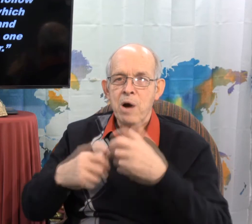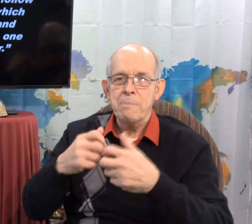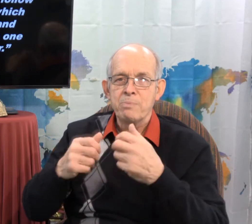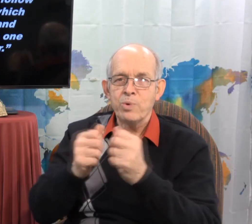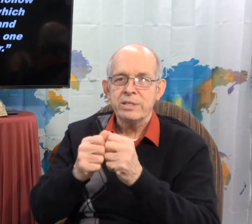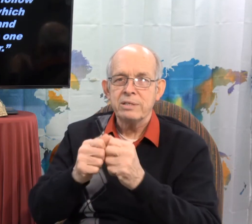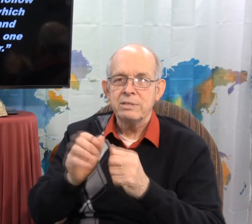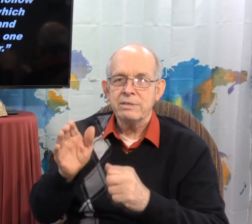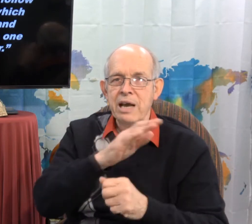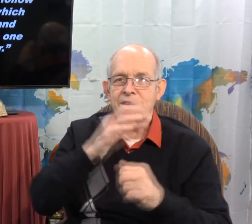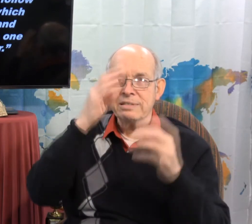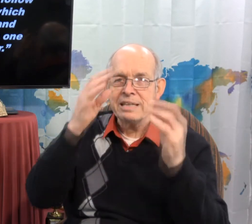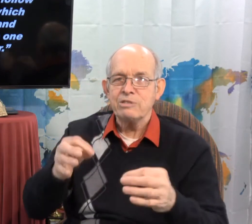Barbara went there to teach him.